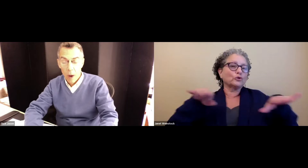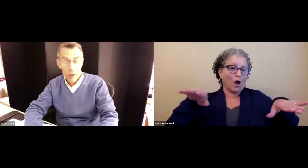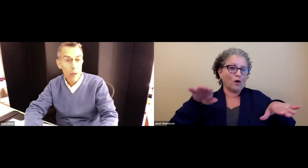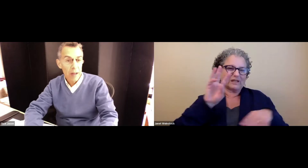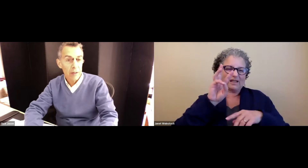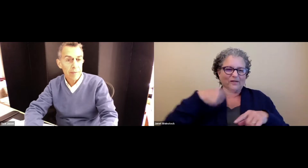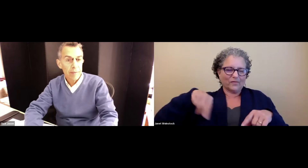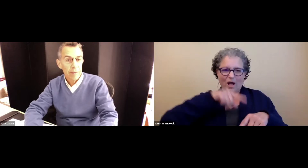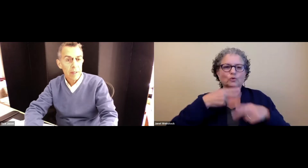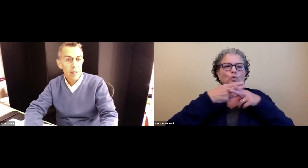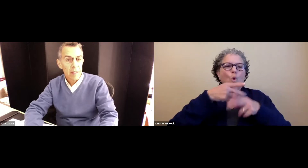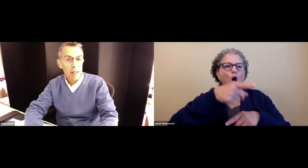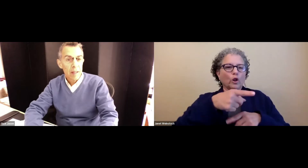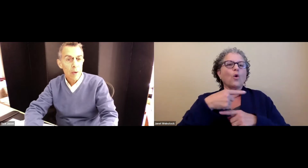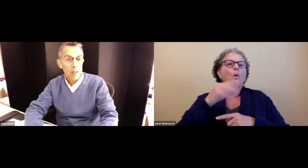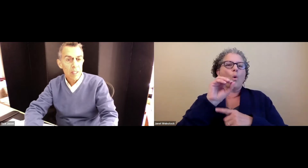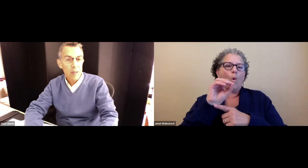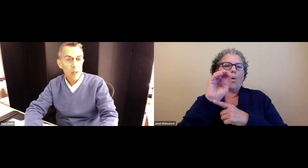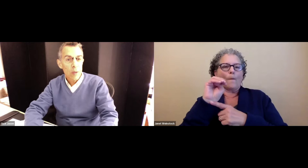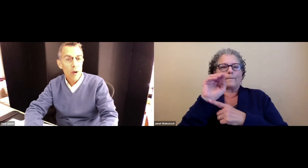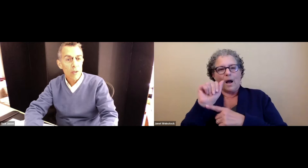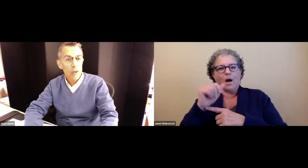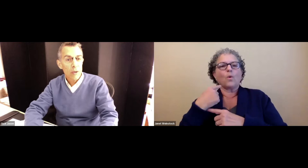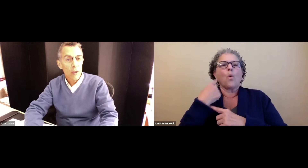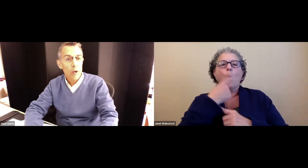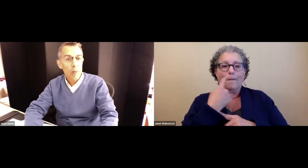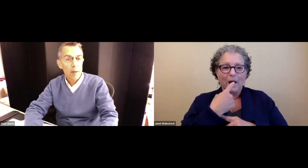Rattner. There were 6 of us, and we called her Oma,